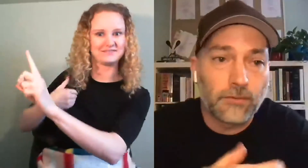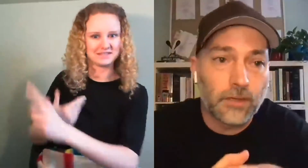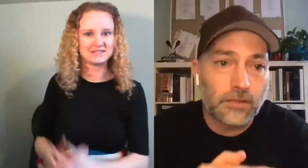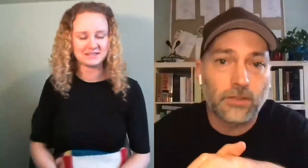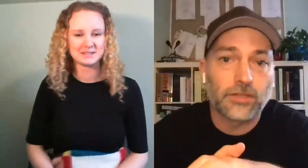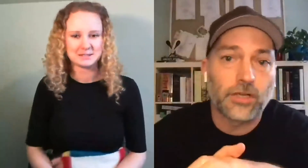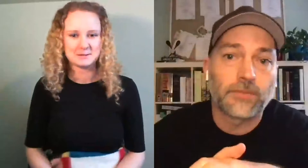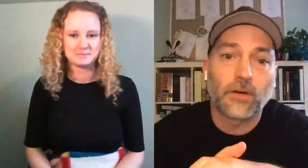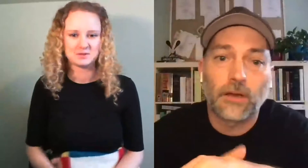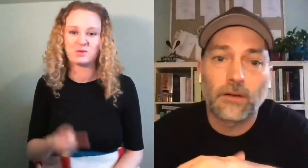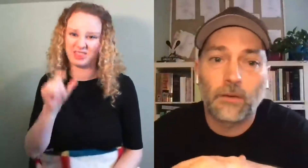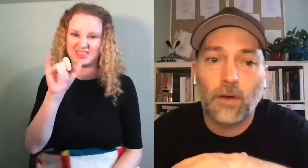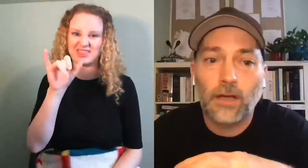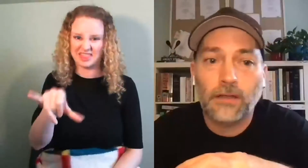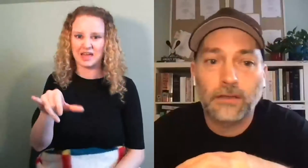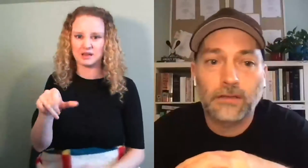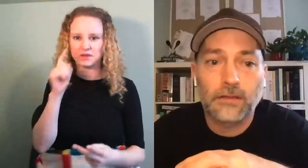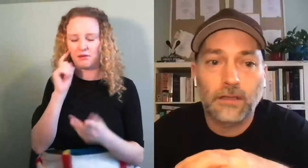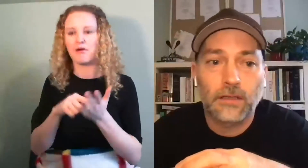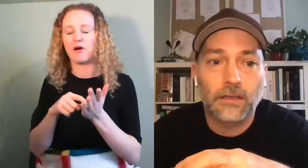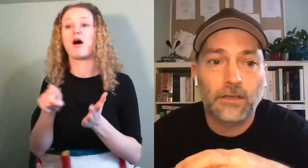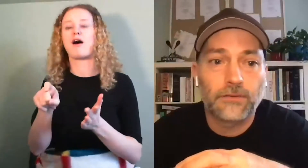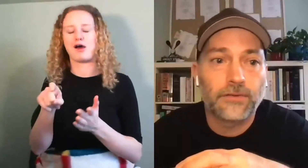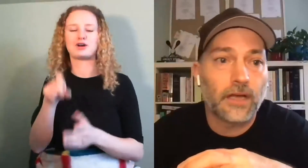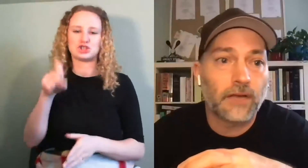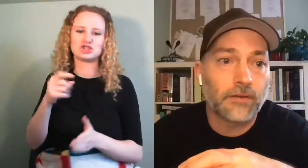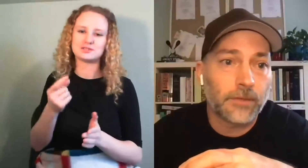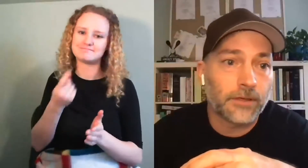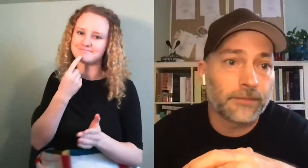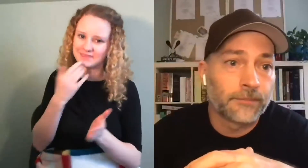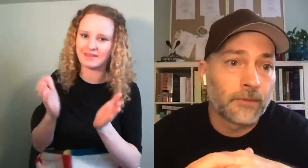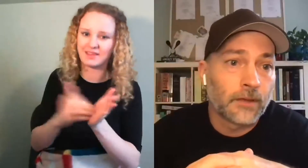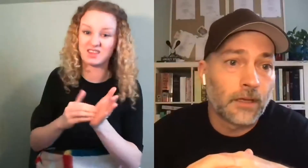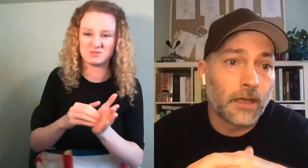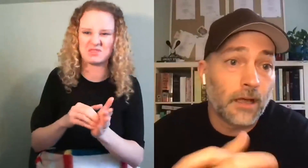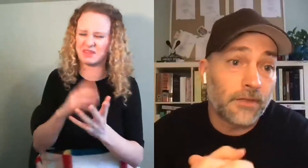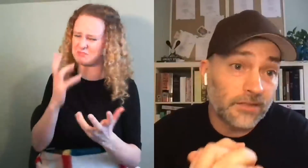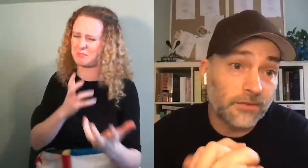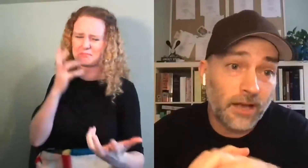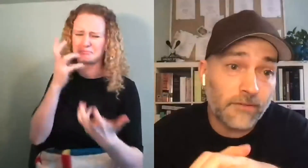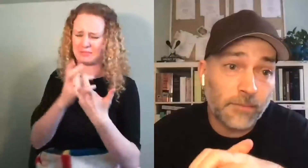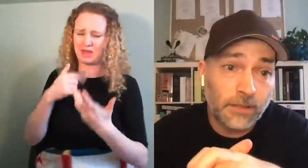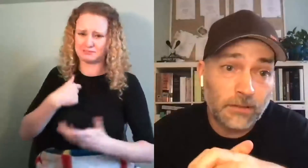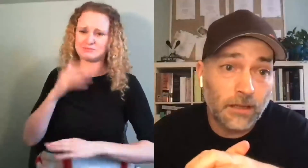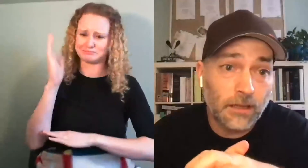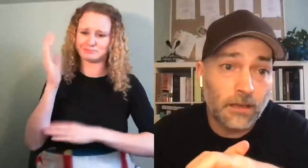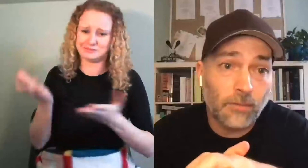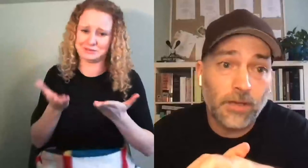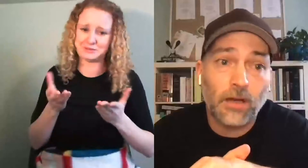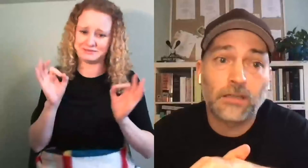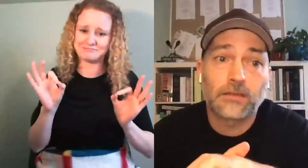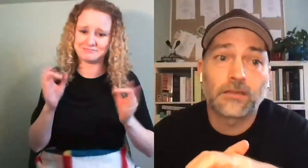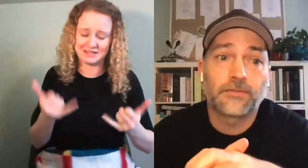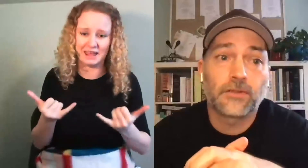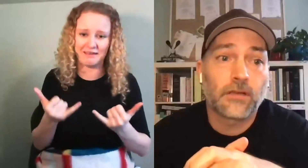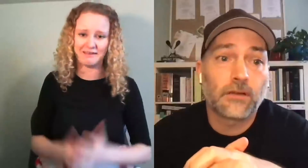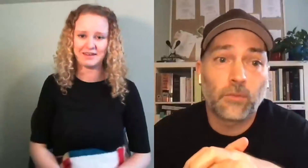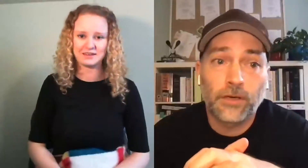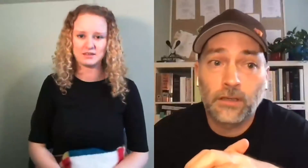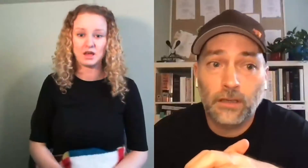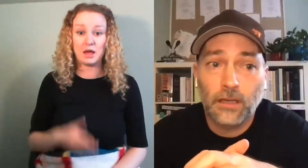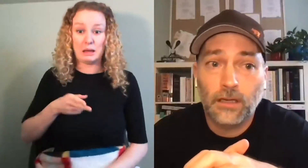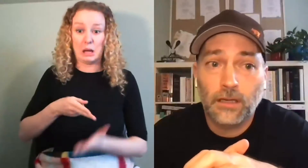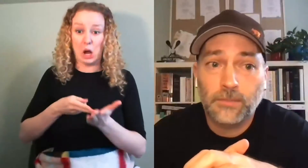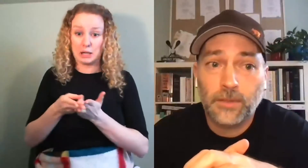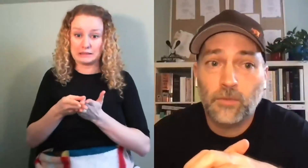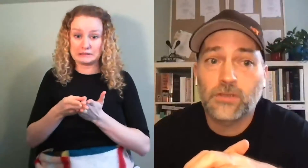really, really sort of jumped out, and why I think this is a good fit having me here. Thanks for having me. I'll be honest, this feels a little